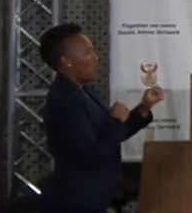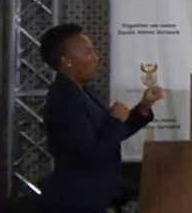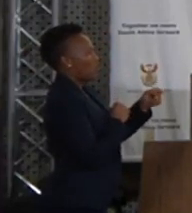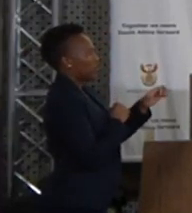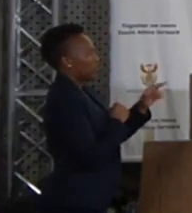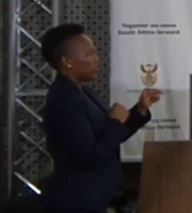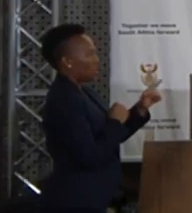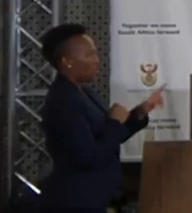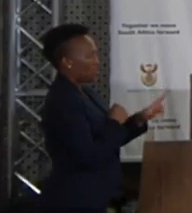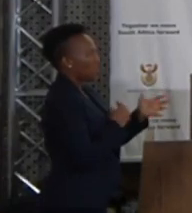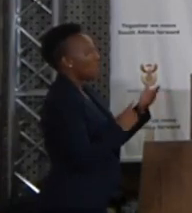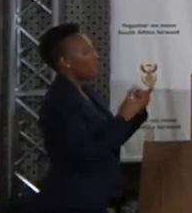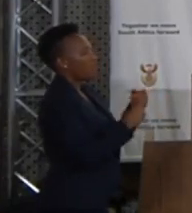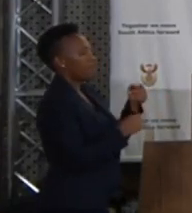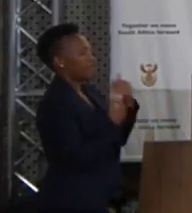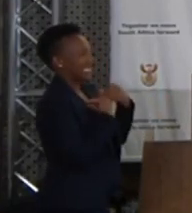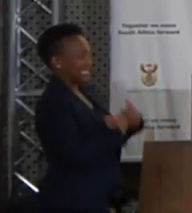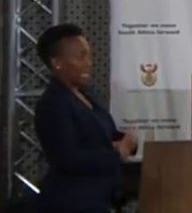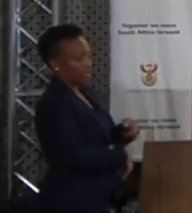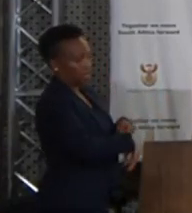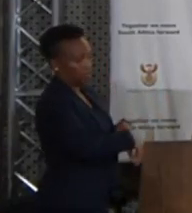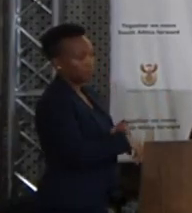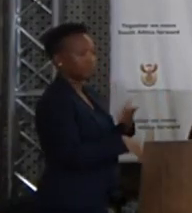Mshengo Shabalala, Kuluma Ba.